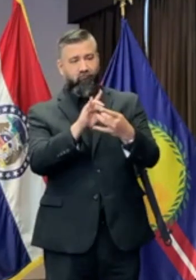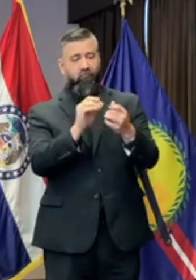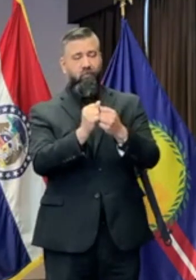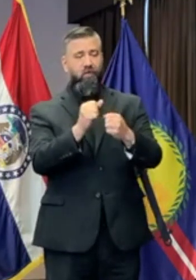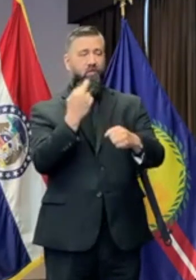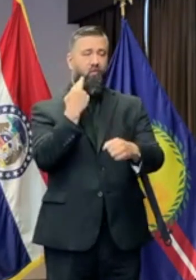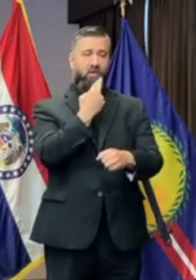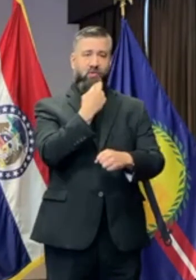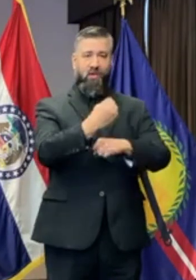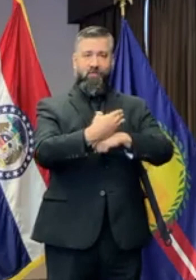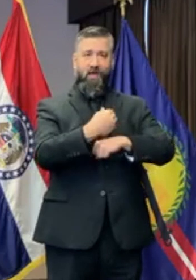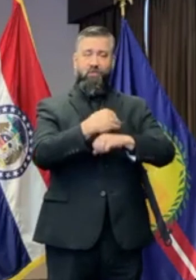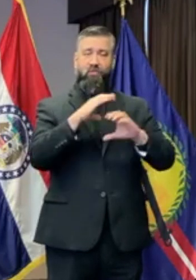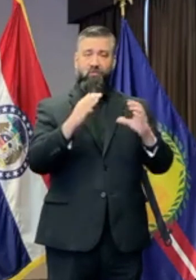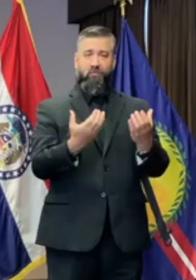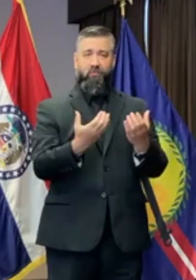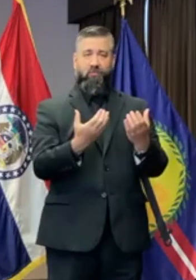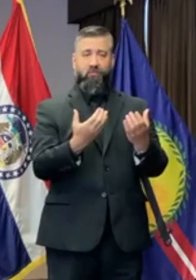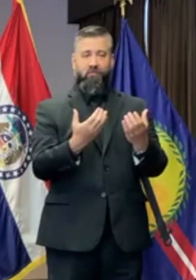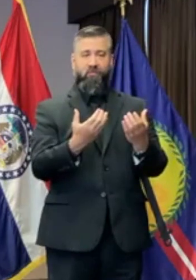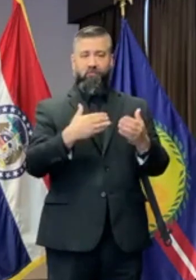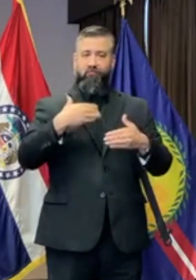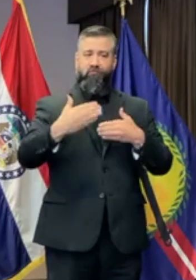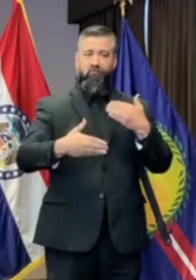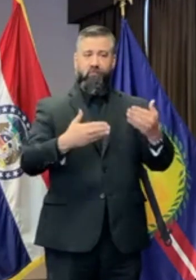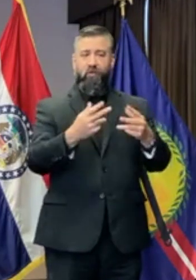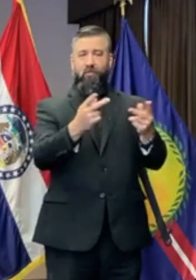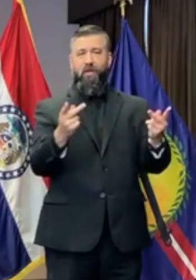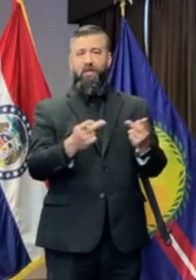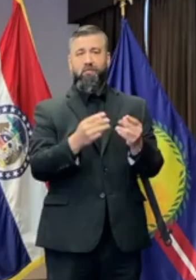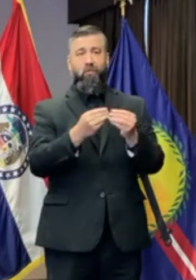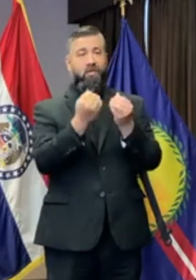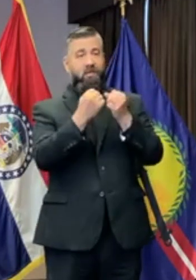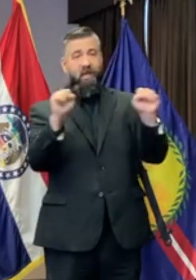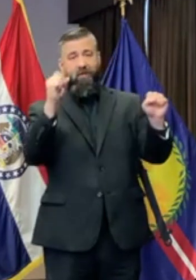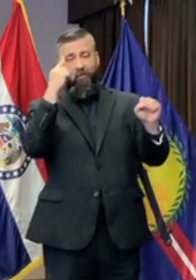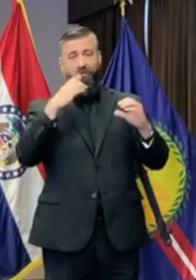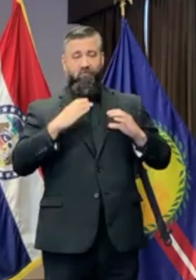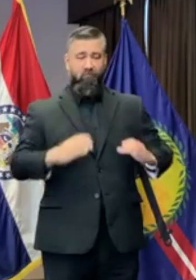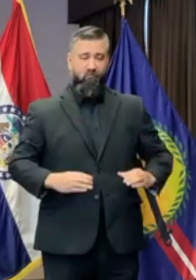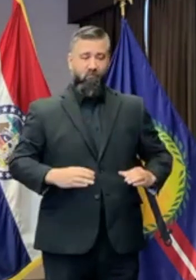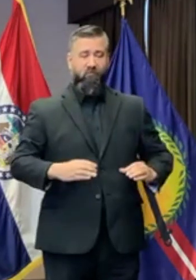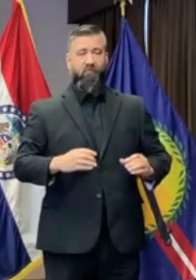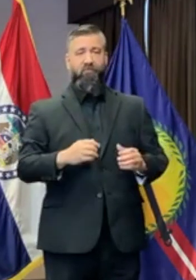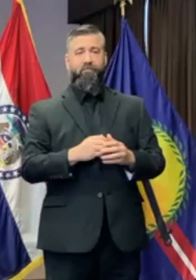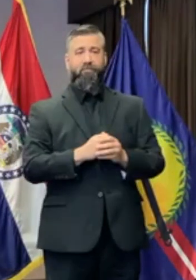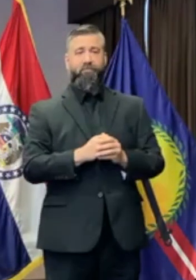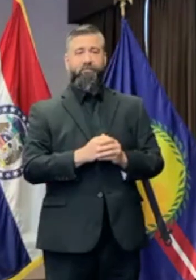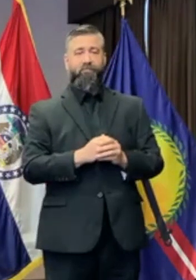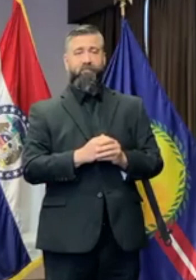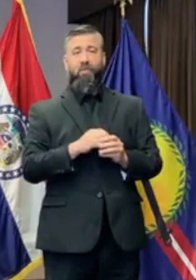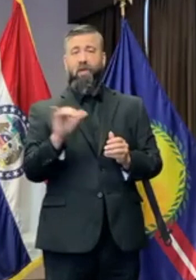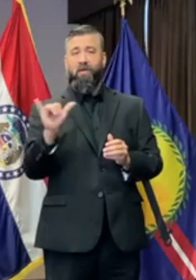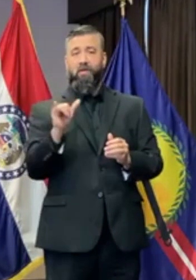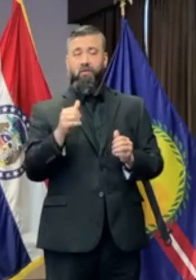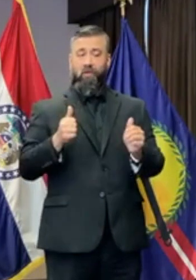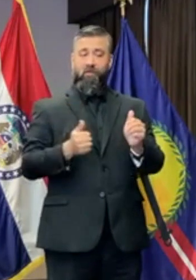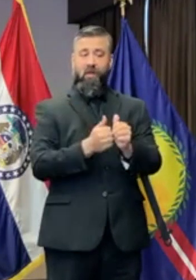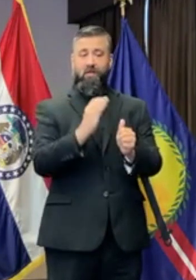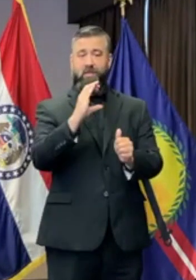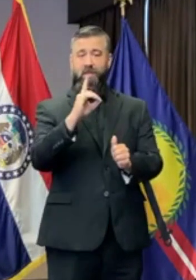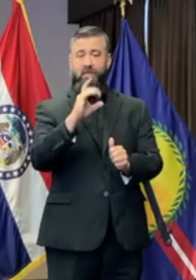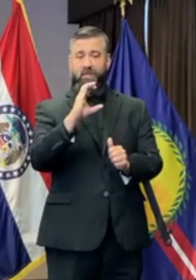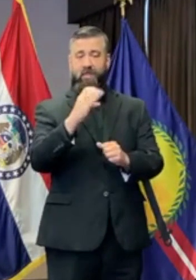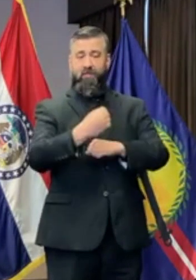restaurant advisory group to get to a place that is safe for patrons and safe for customers. Following the CDC